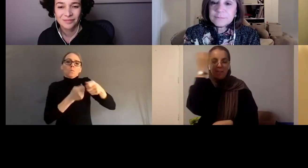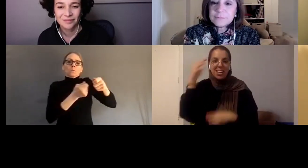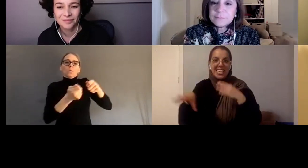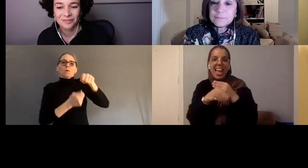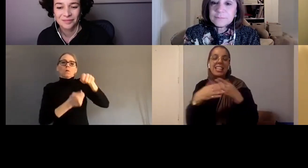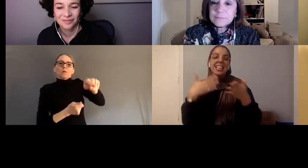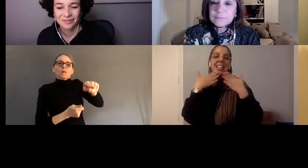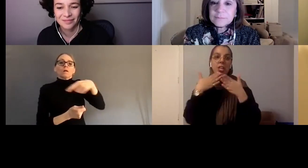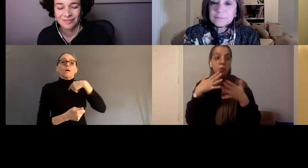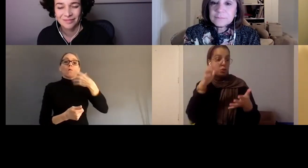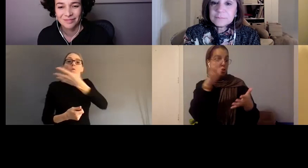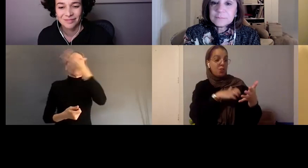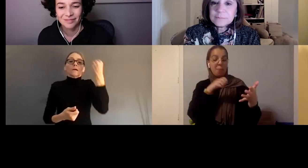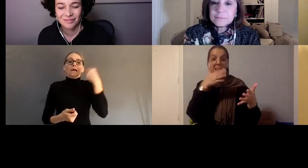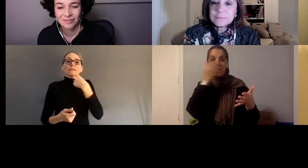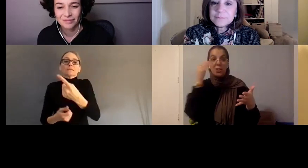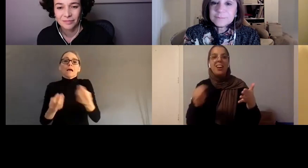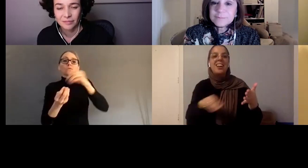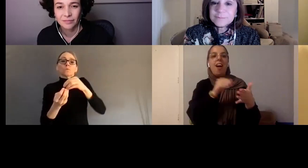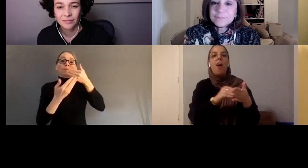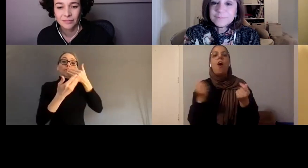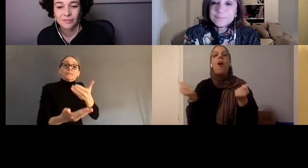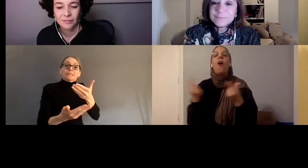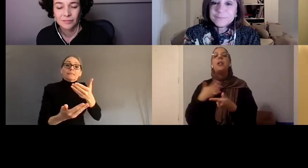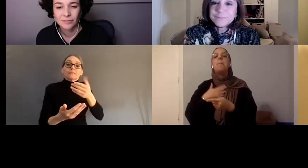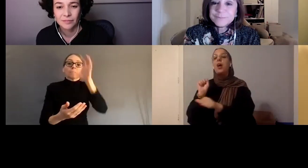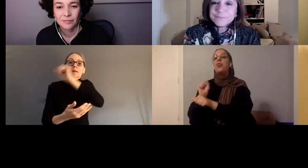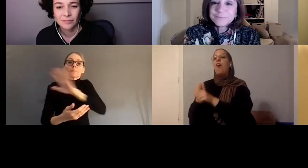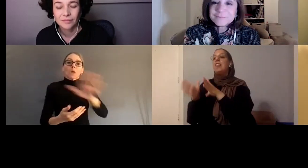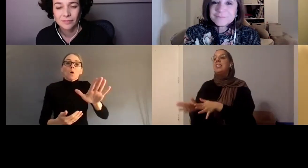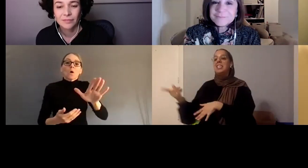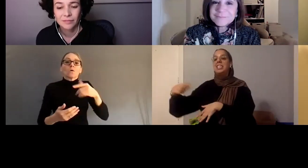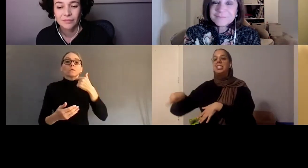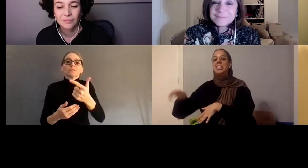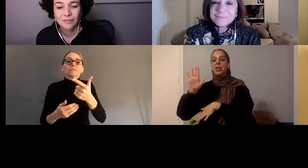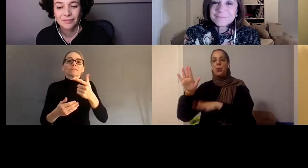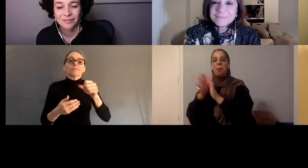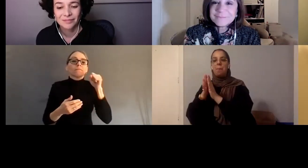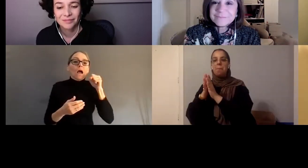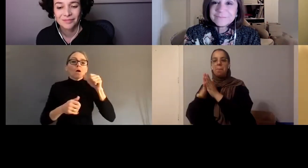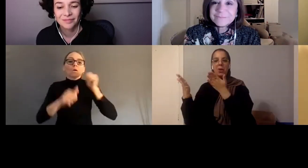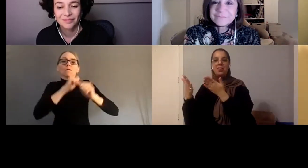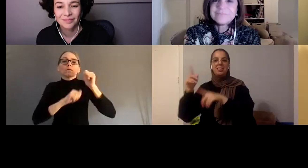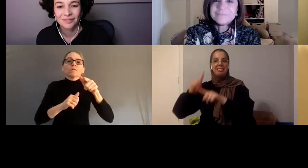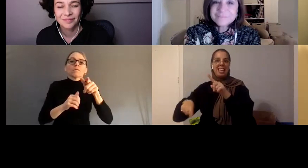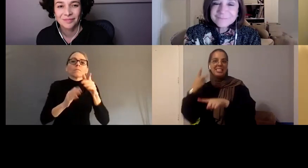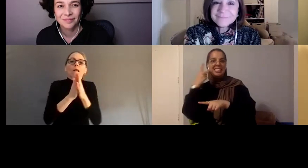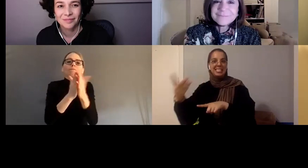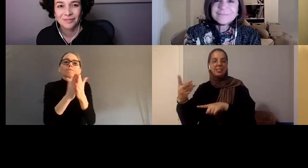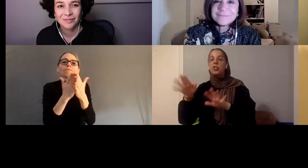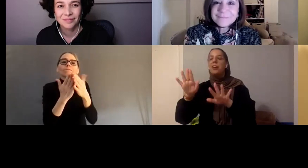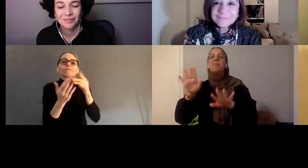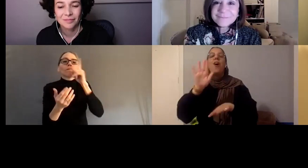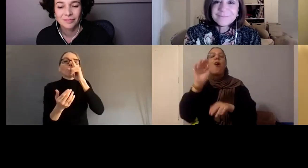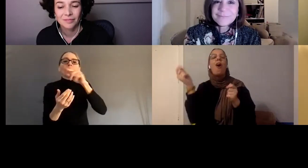all our colleagues who read your book actually since December, I guess, during, I guess, the holiday break.